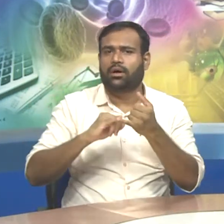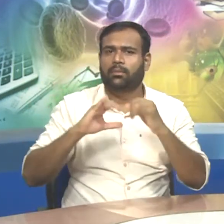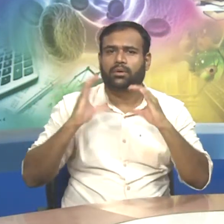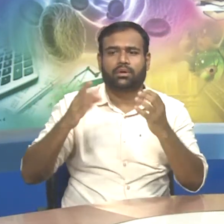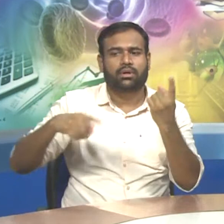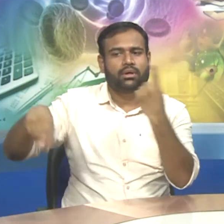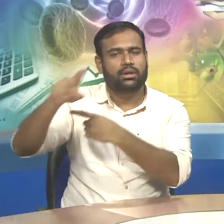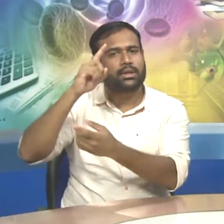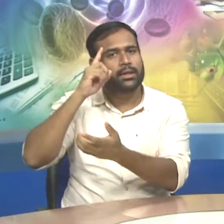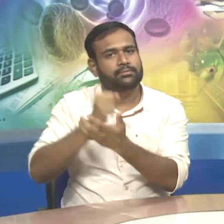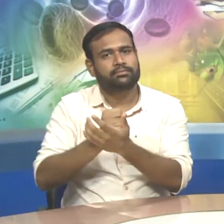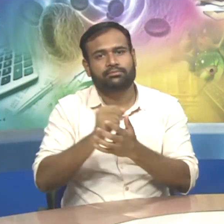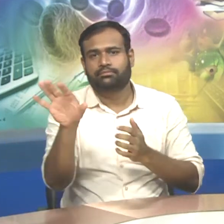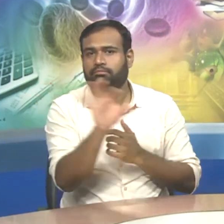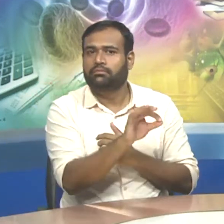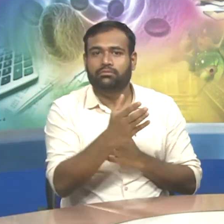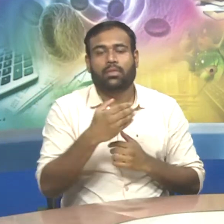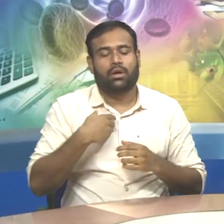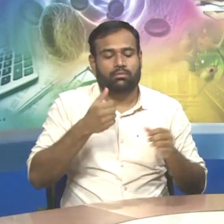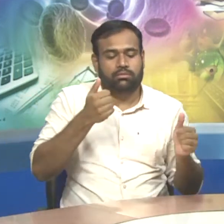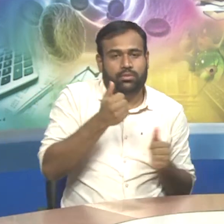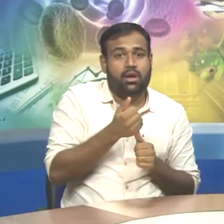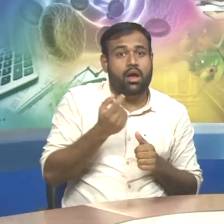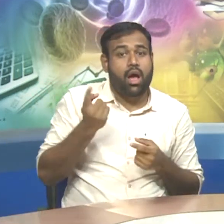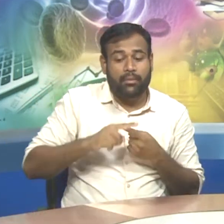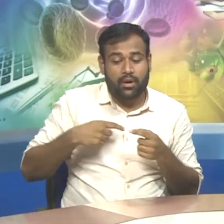the presiding officer of the Legislative Assembly.